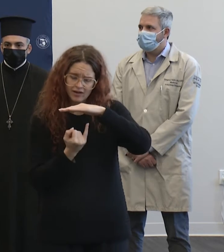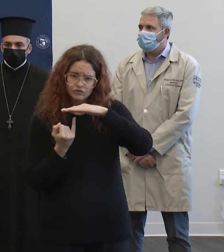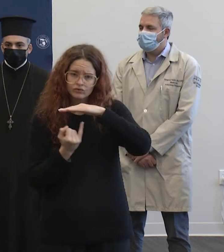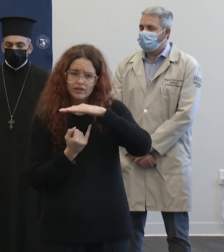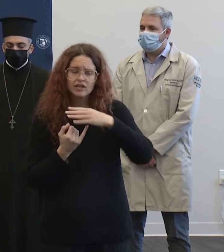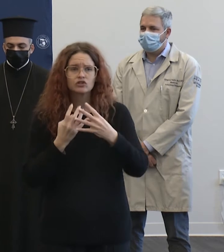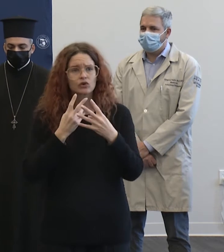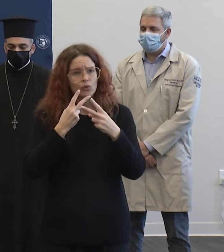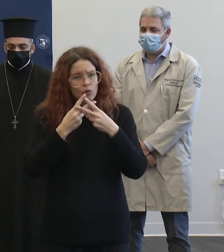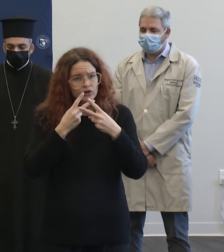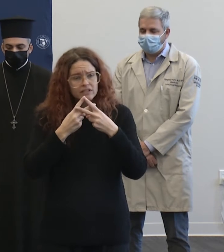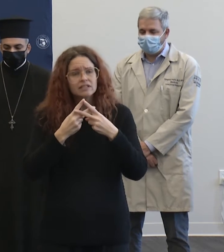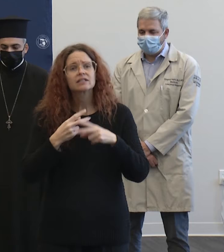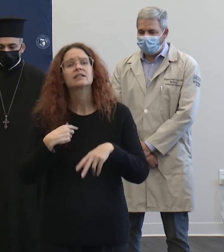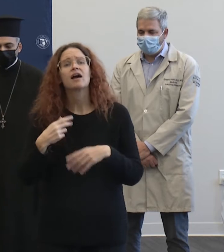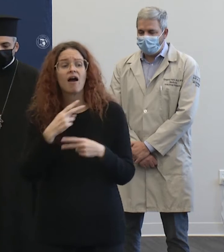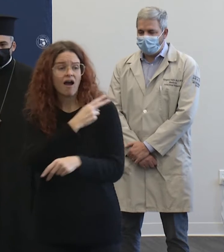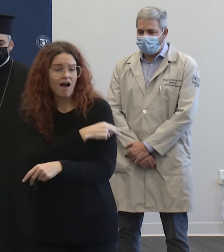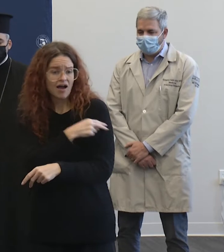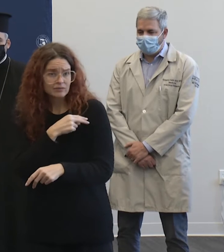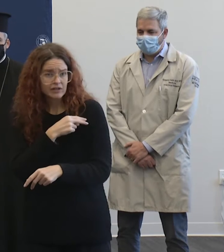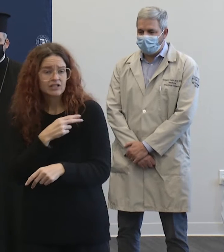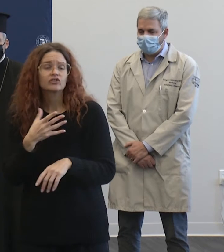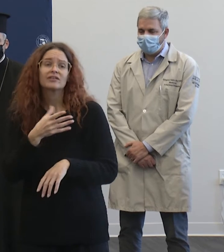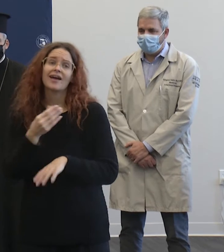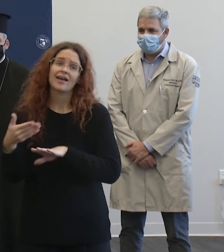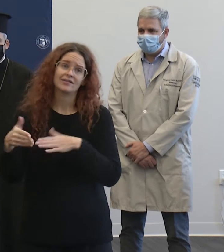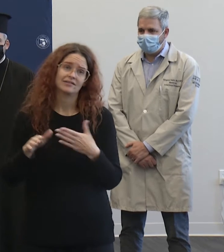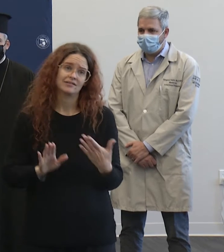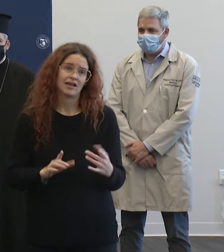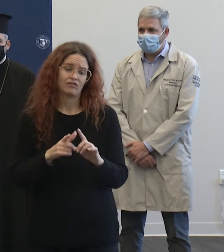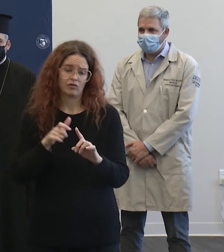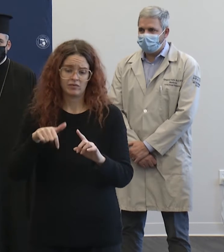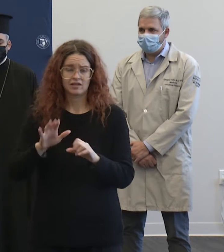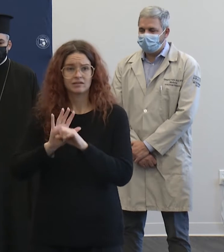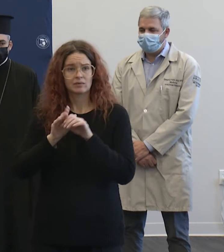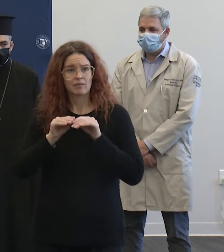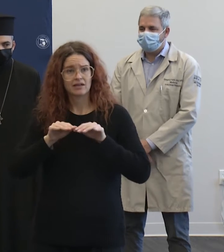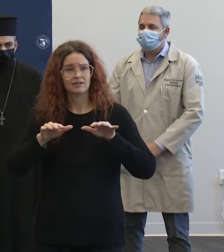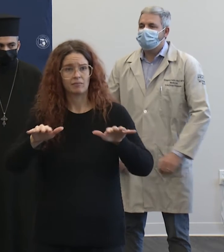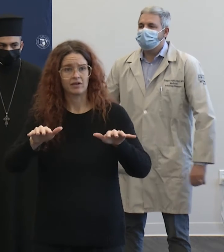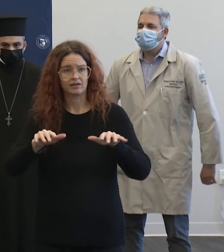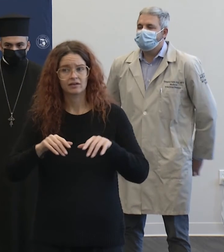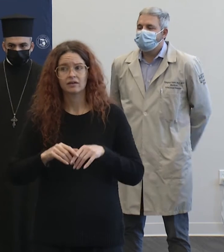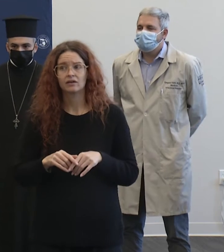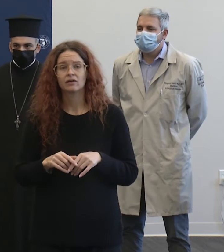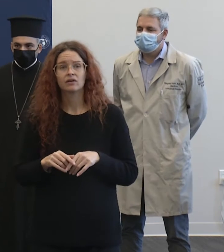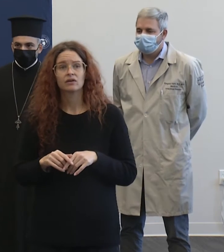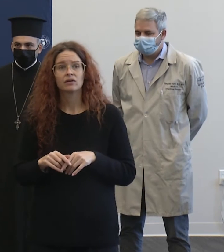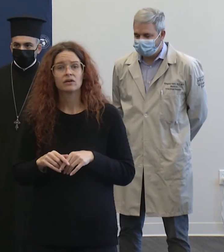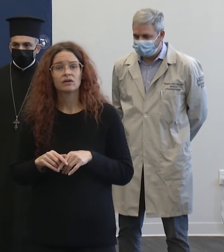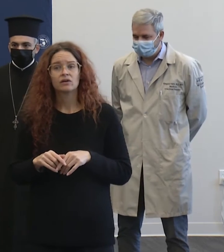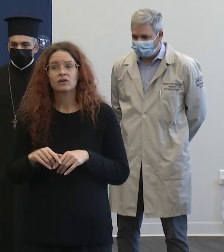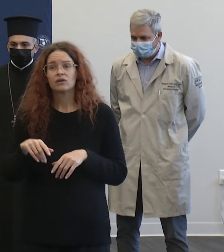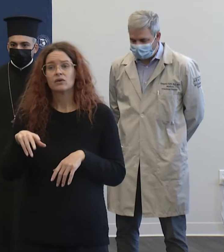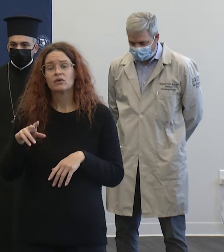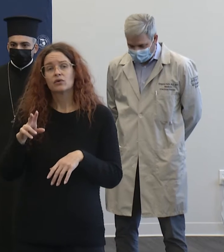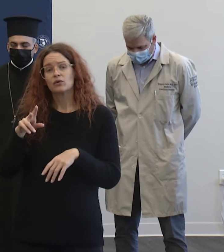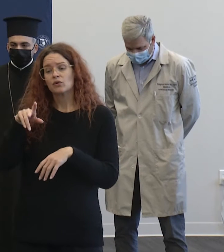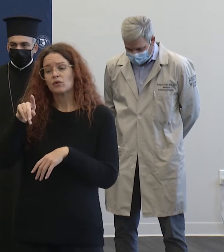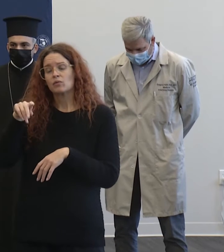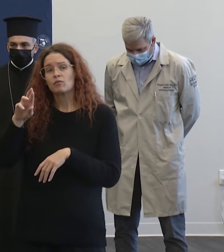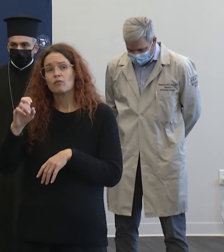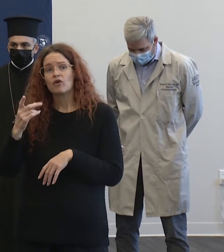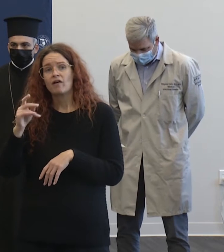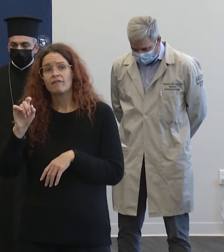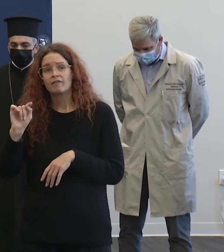isolation, hospitalization, and even death due to this pandemic. Prophet Muhammad, peace be upon him, said,